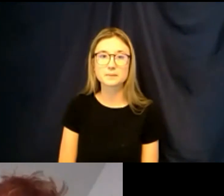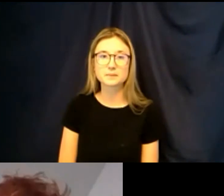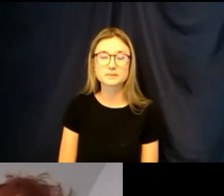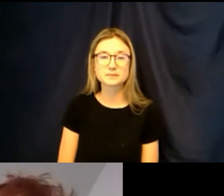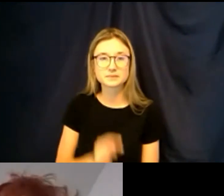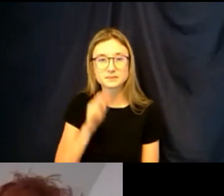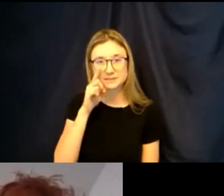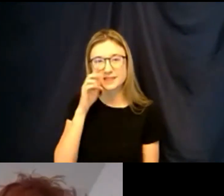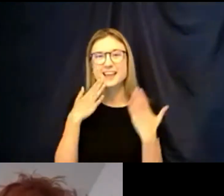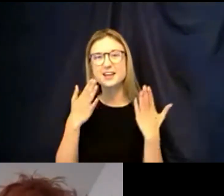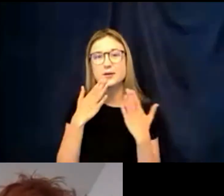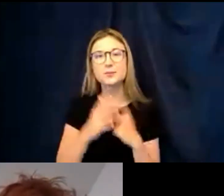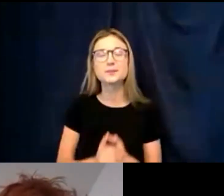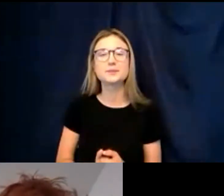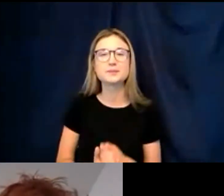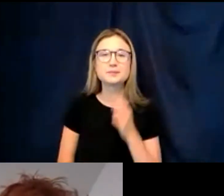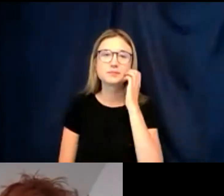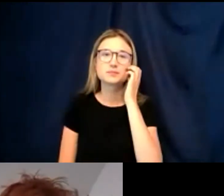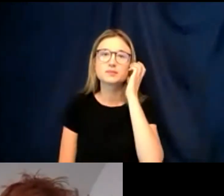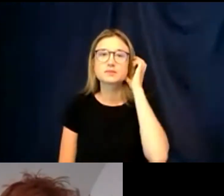Thank you. All right. Thanks, Sharon.